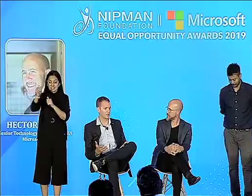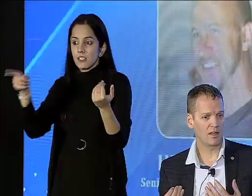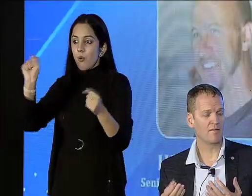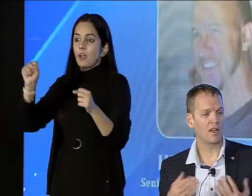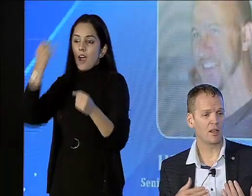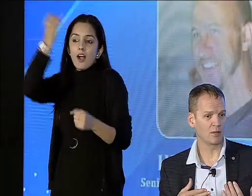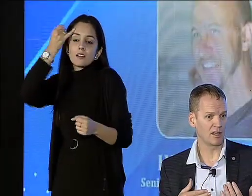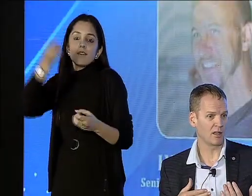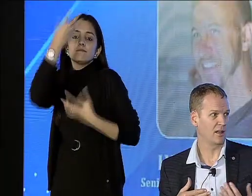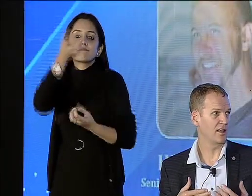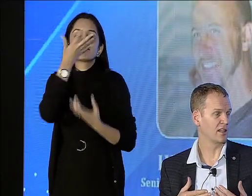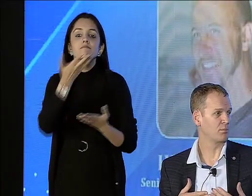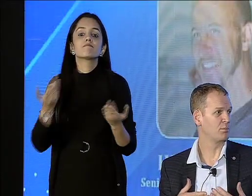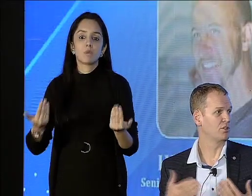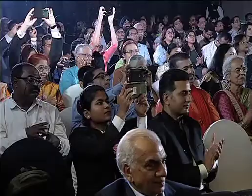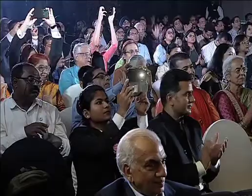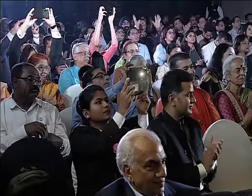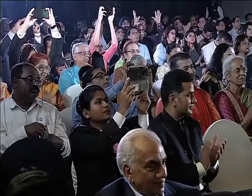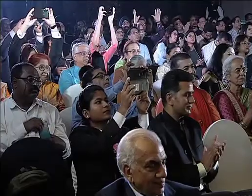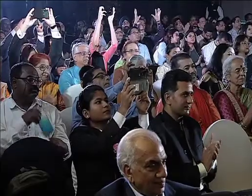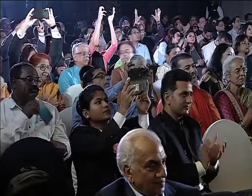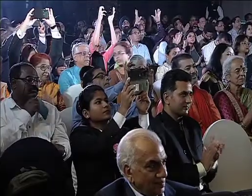persons with disabilities.